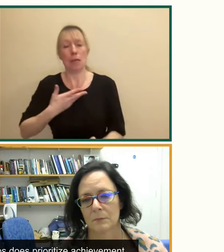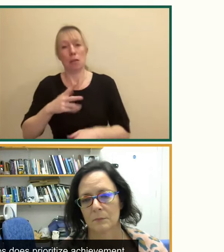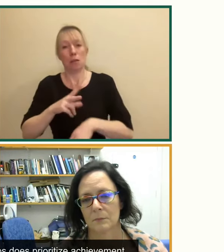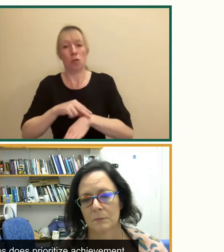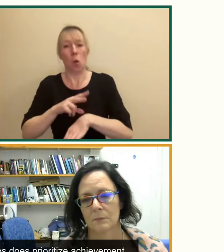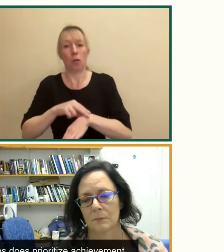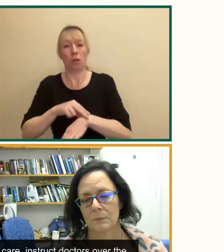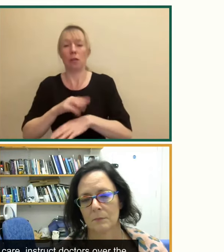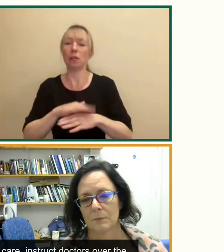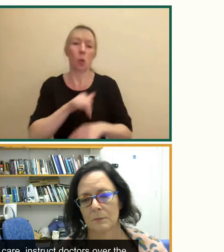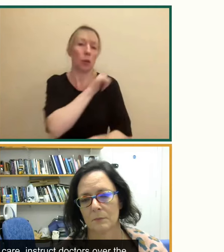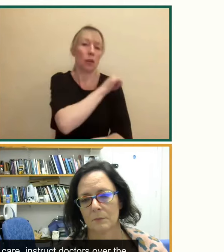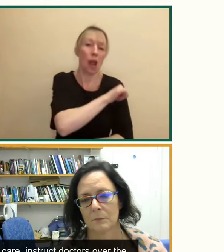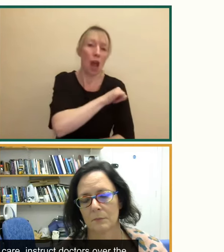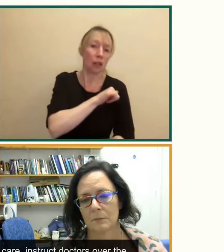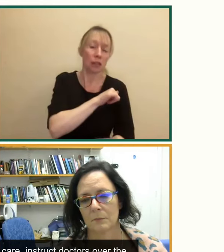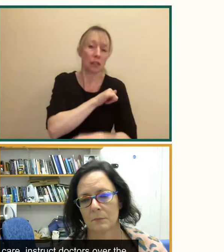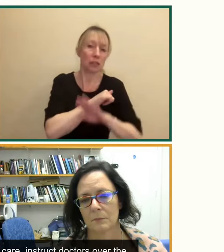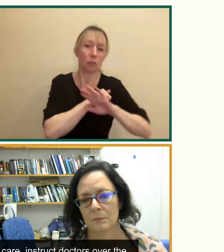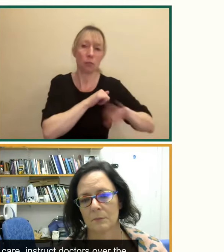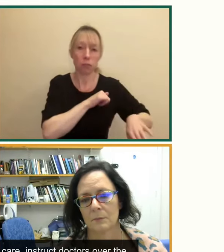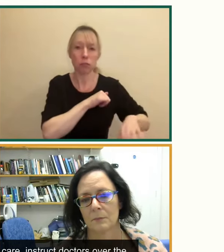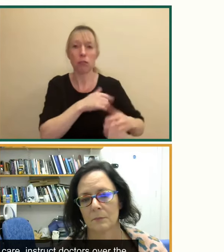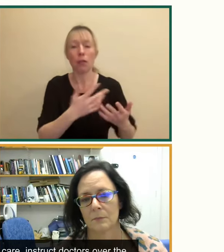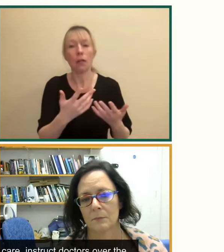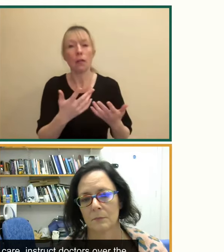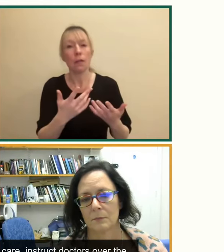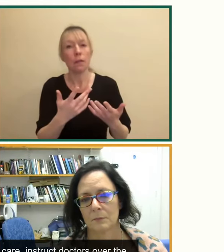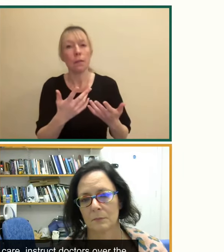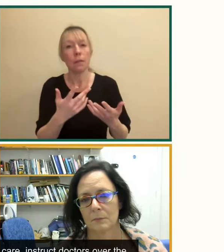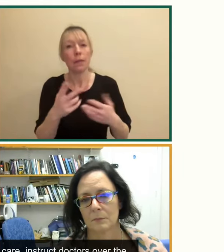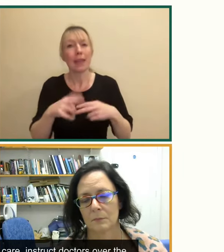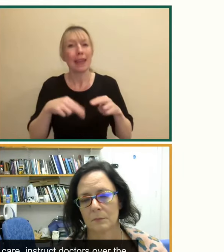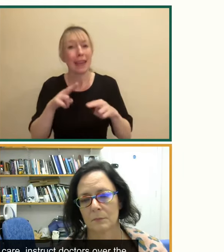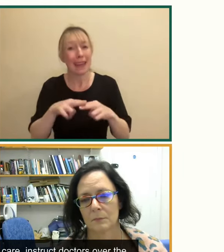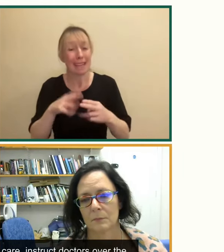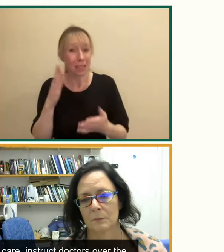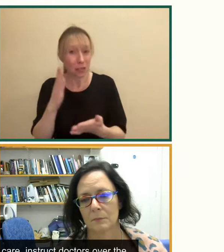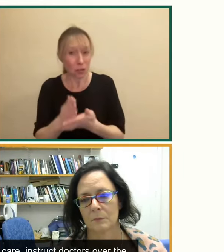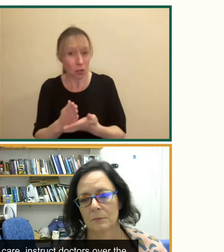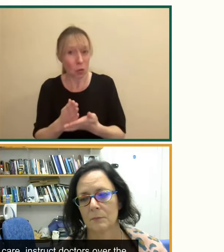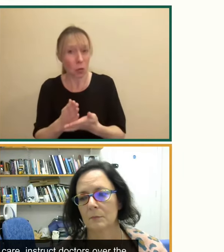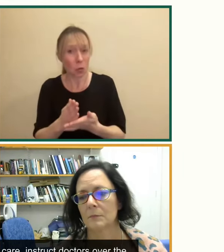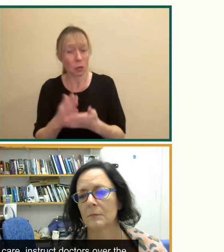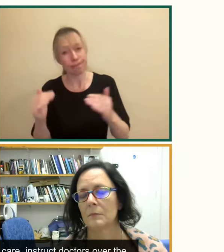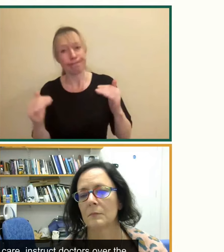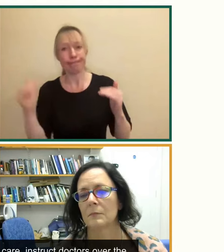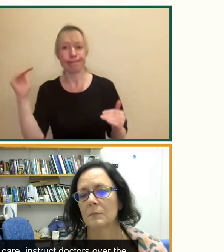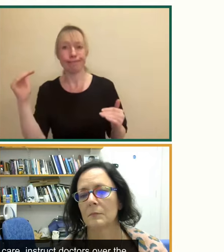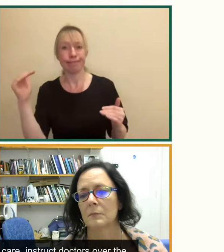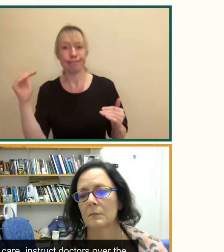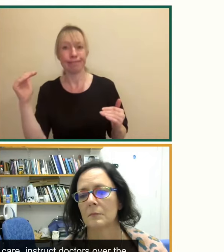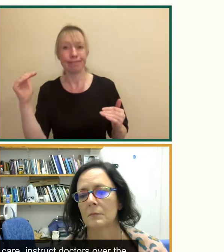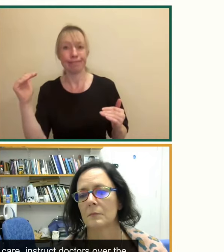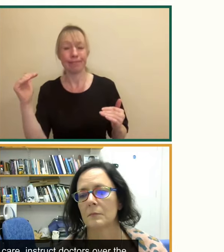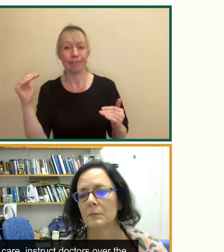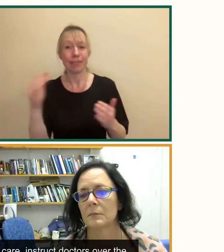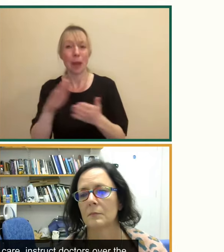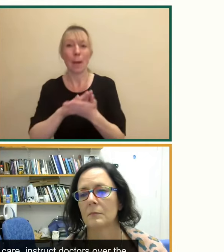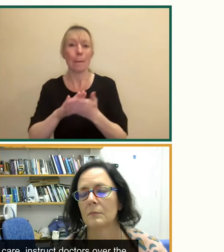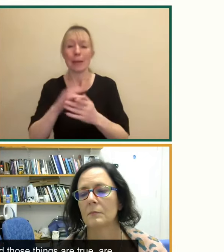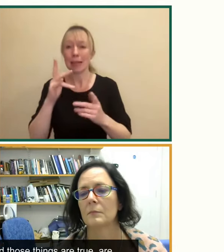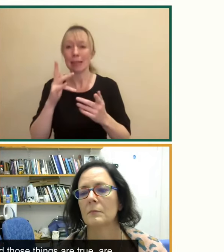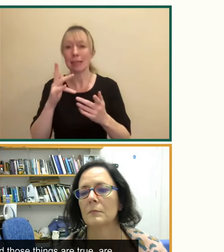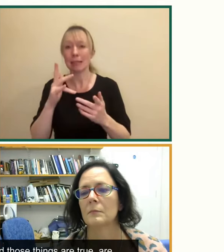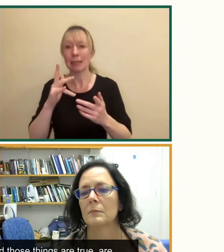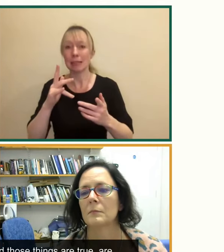of nurses? And if indeed those things are true, are they antithetical to the kind of recovery that